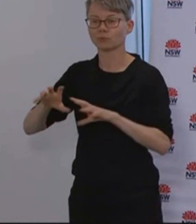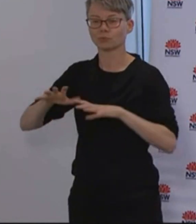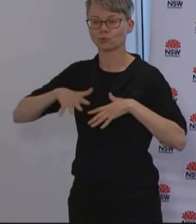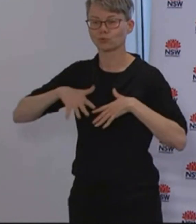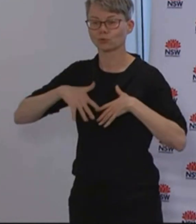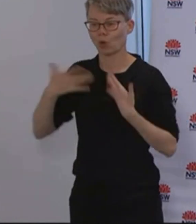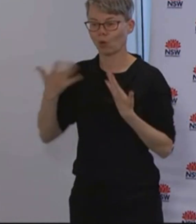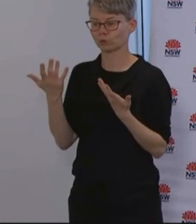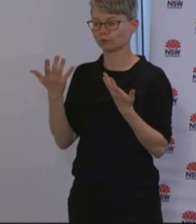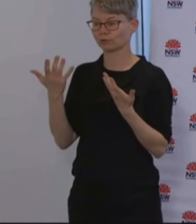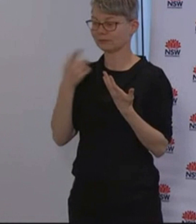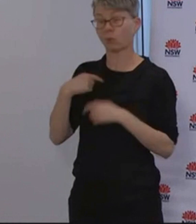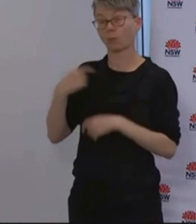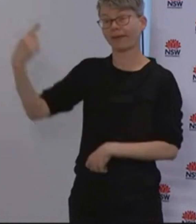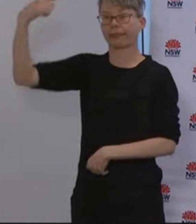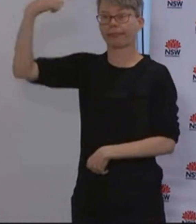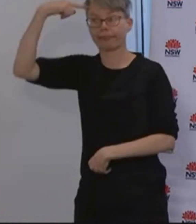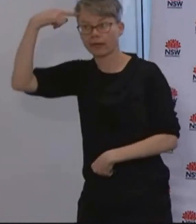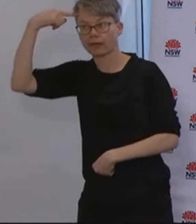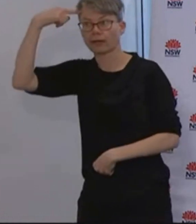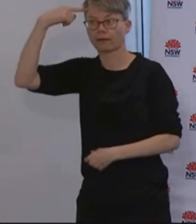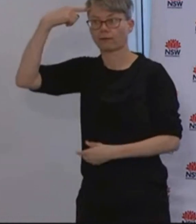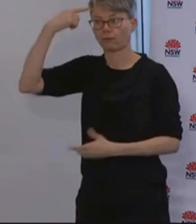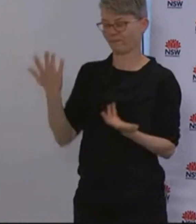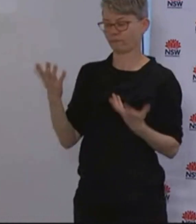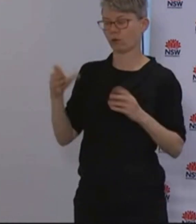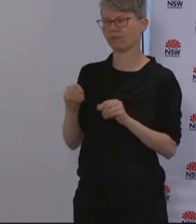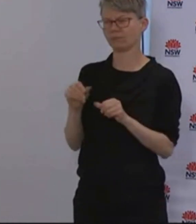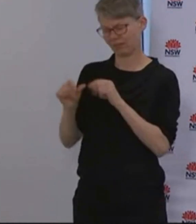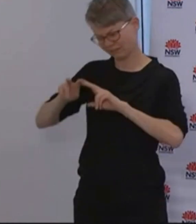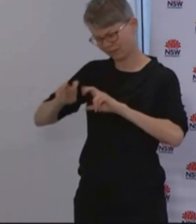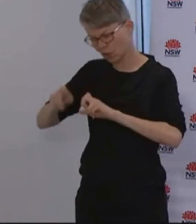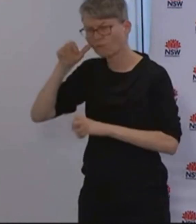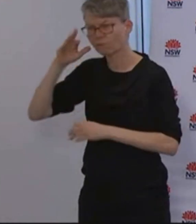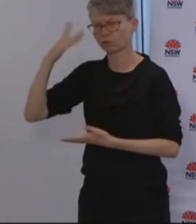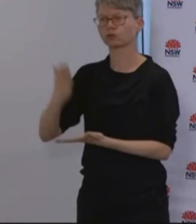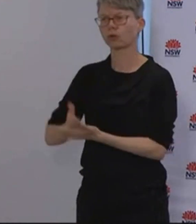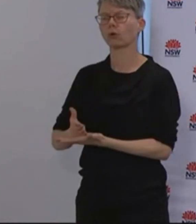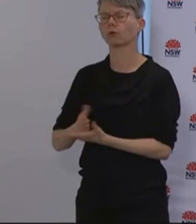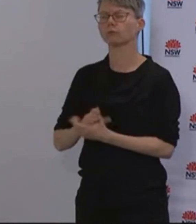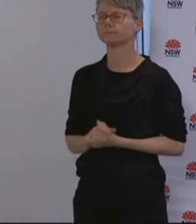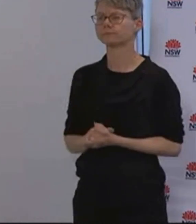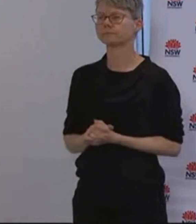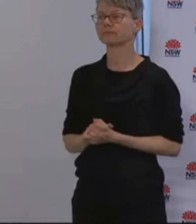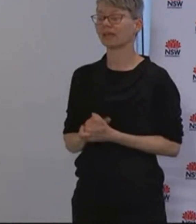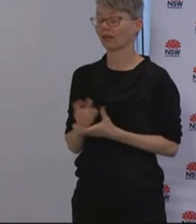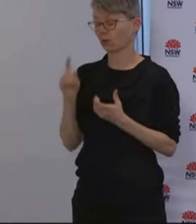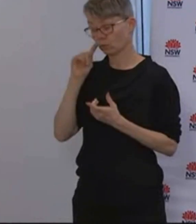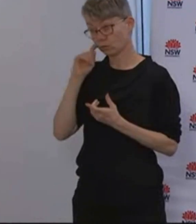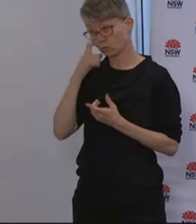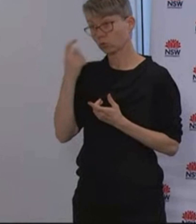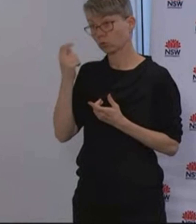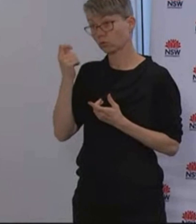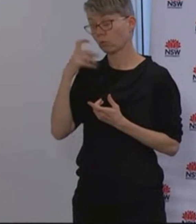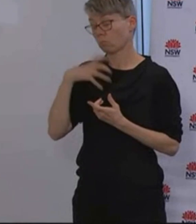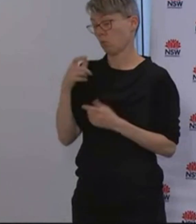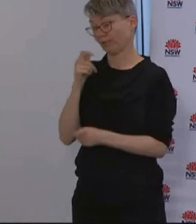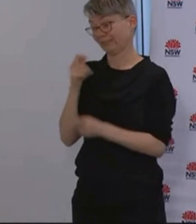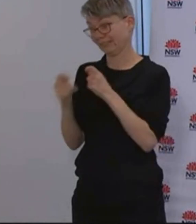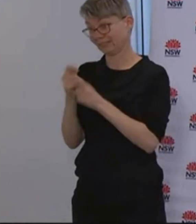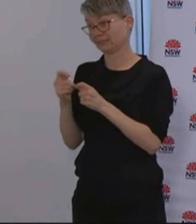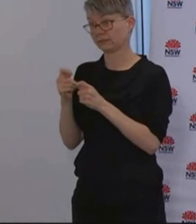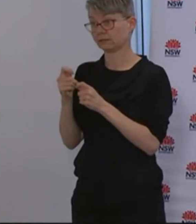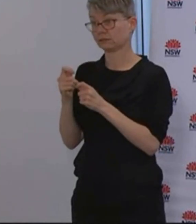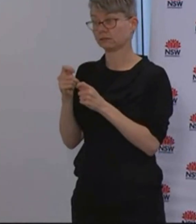disclosing what we think is the origins. We are awaiting further testing results, and I'm expecting